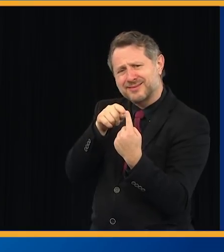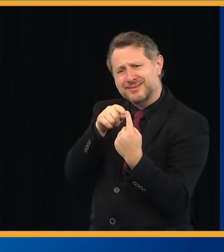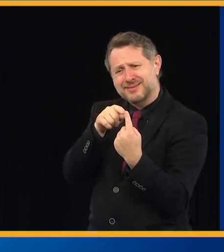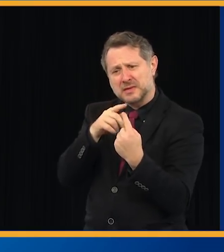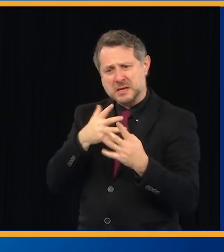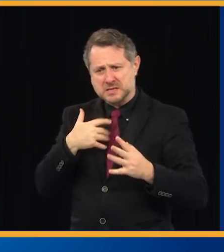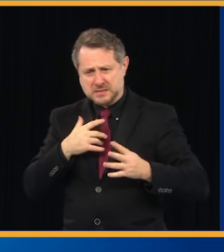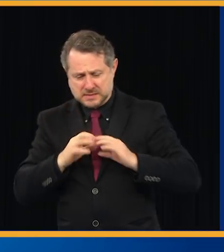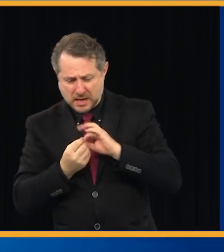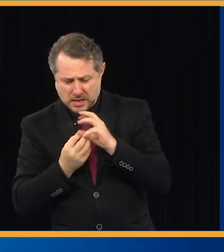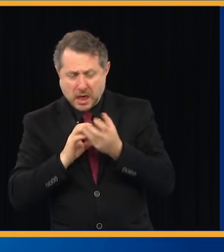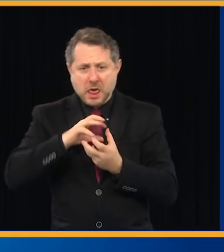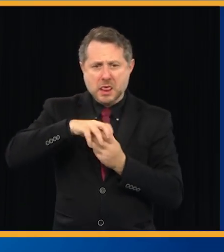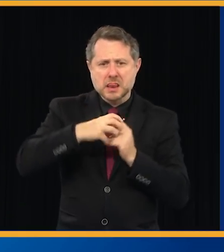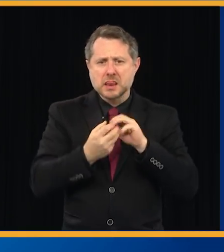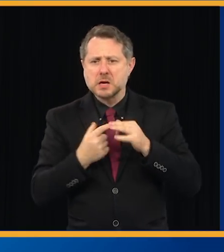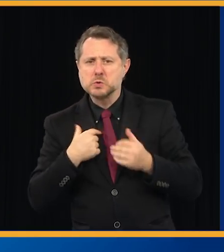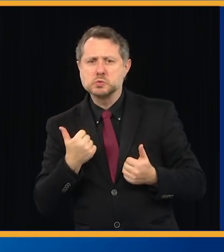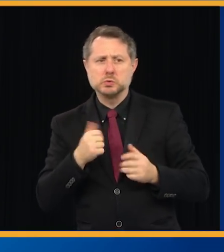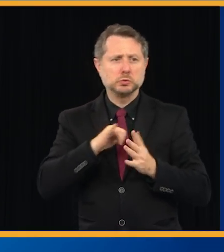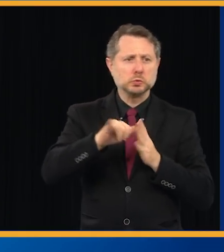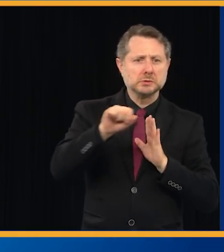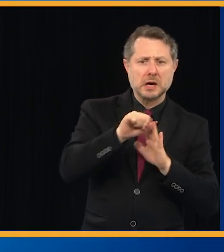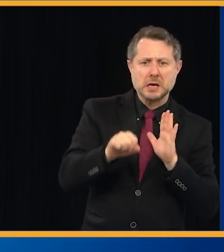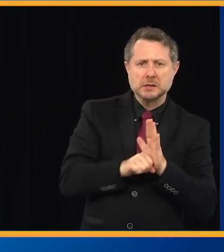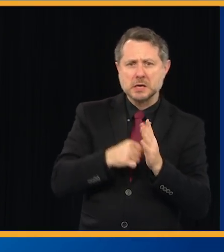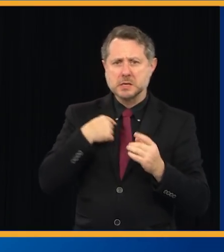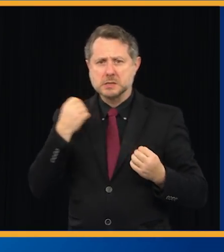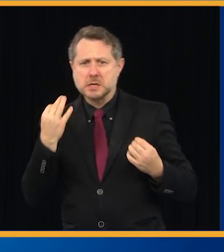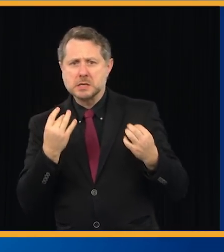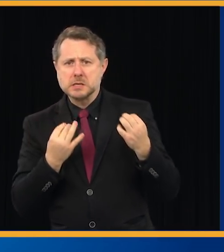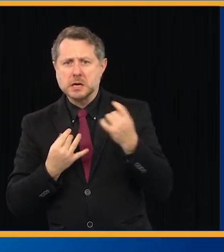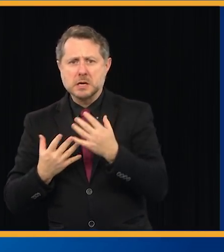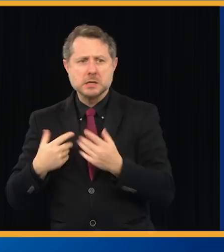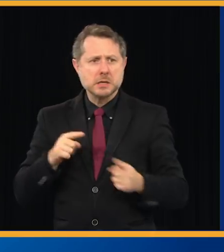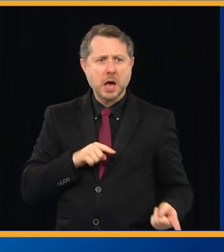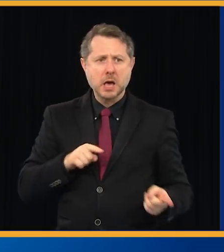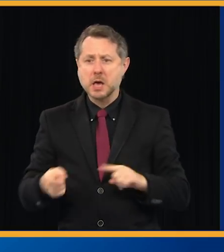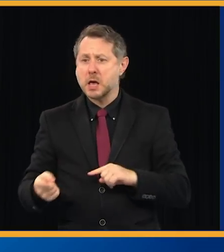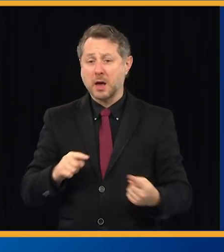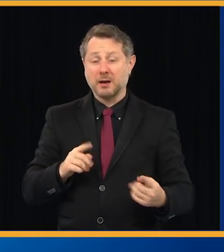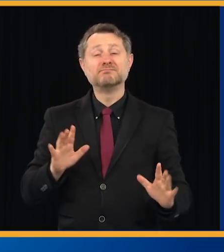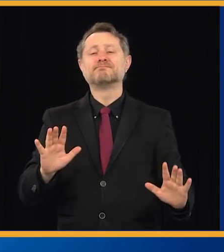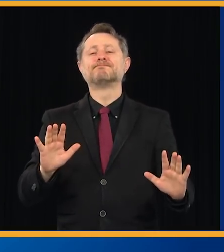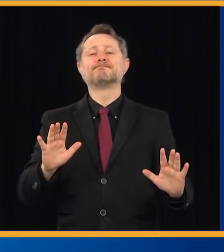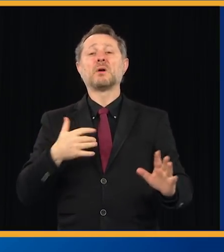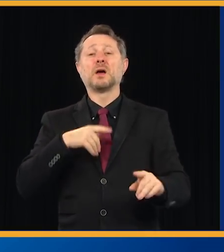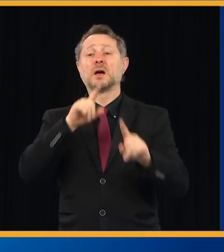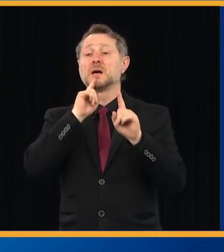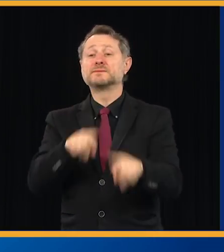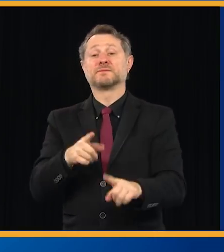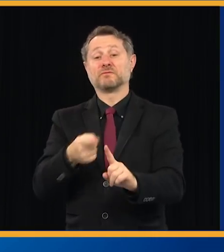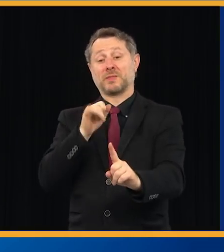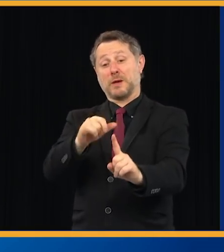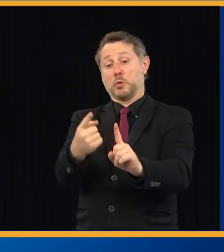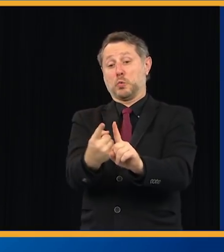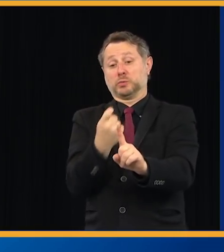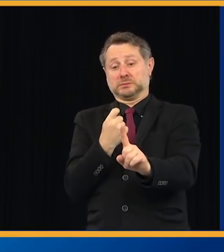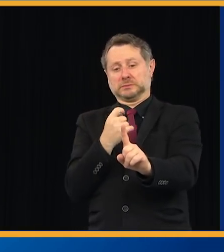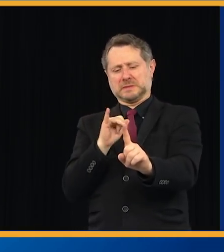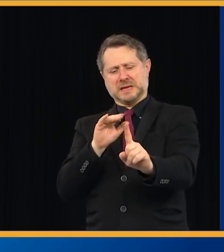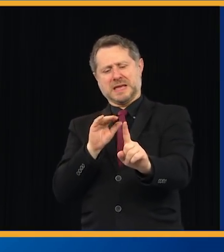Our position in New York is the answer to the question, how do we reopen, is by following facts and